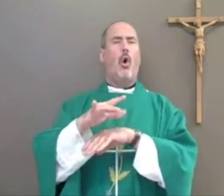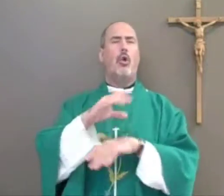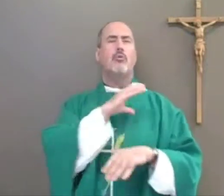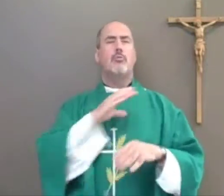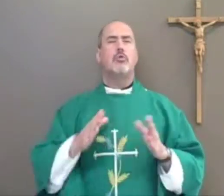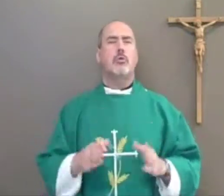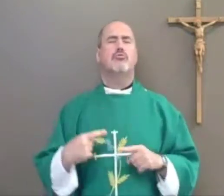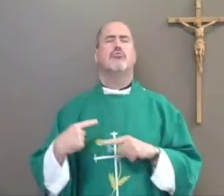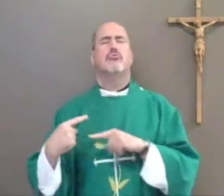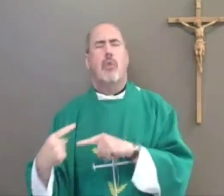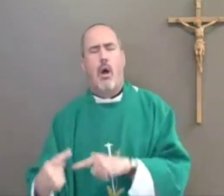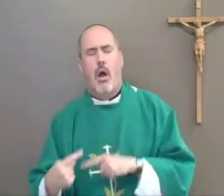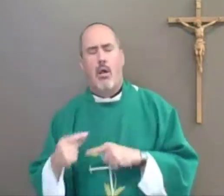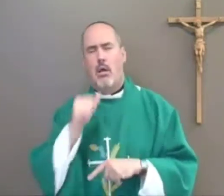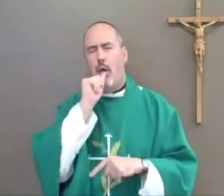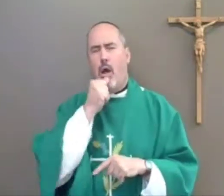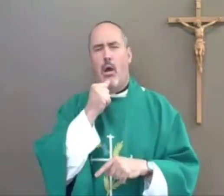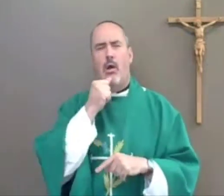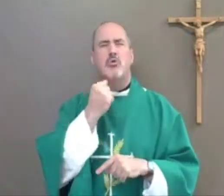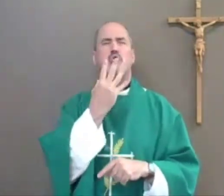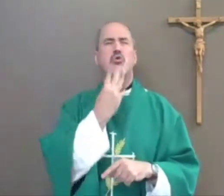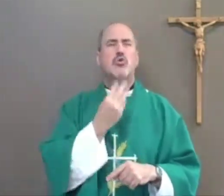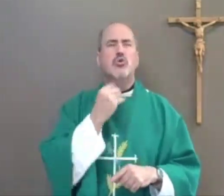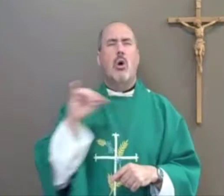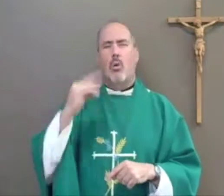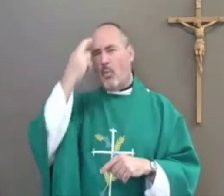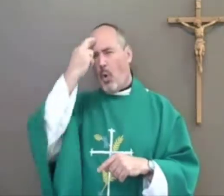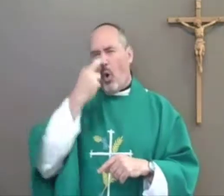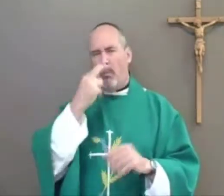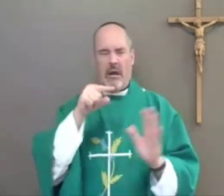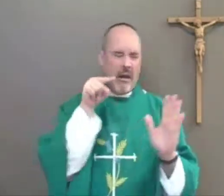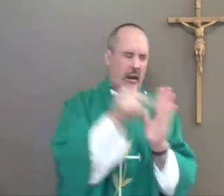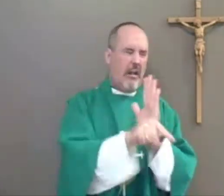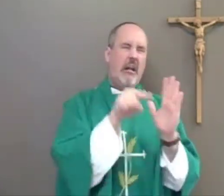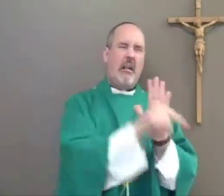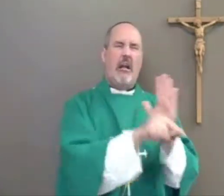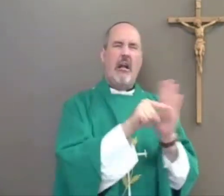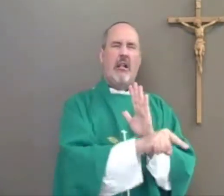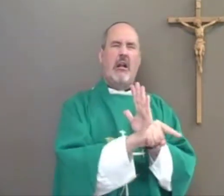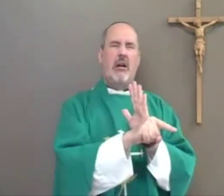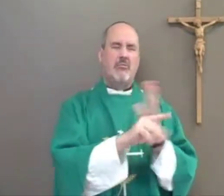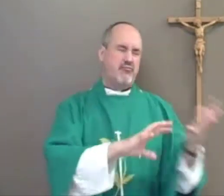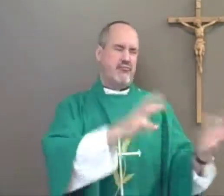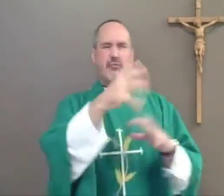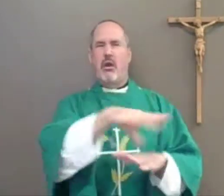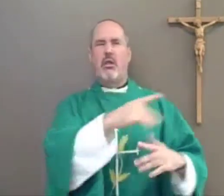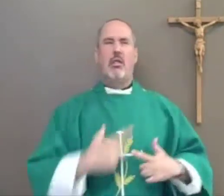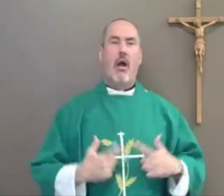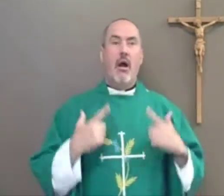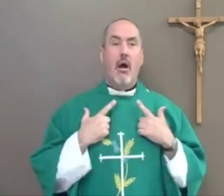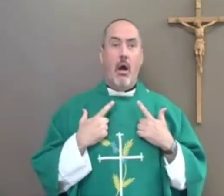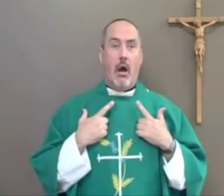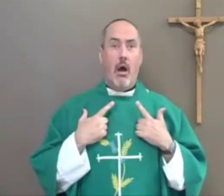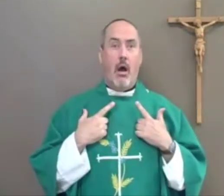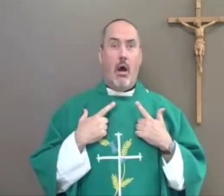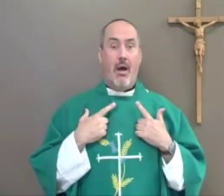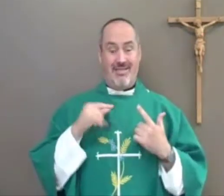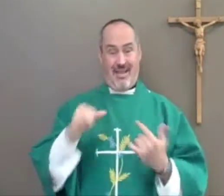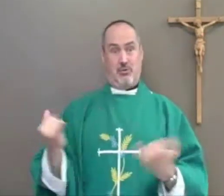Historians say that early Christians struggled and suffered under the rule of the Jews and the Romans, and that they had such